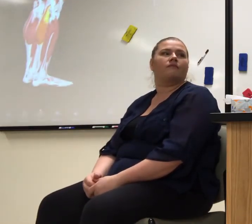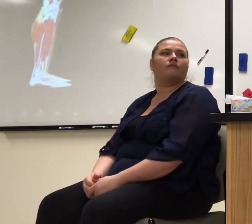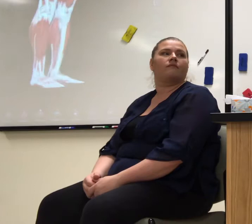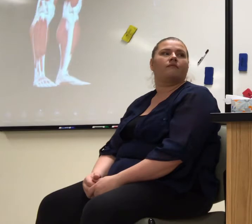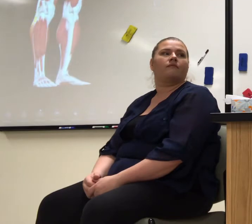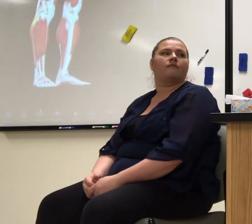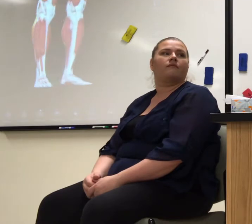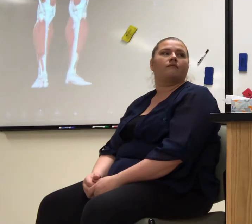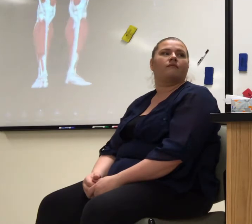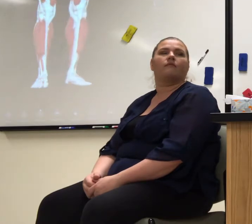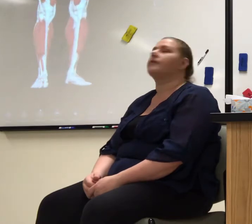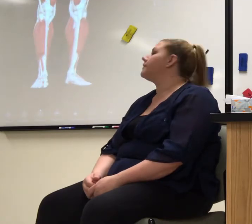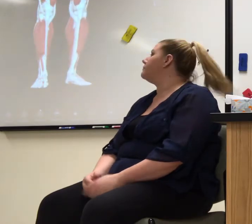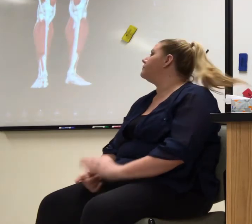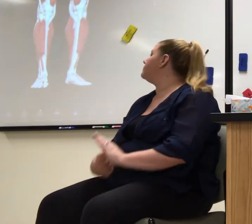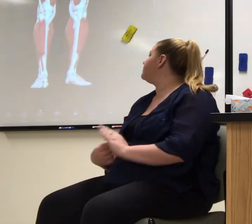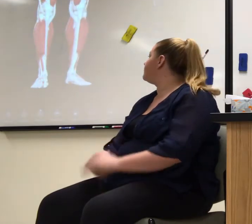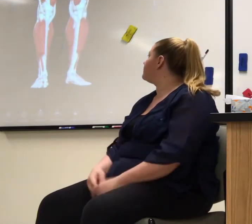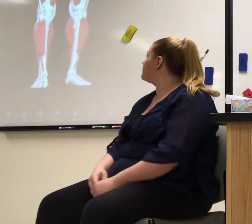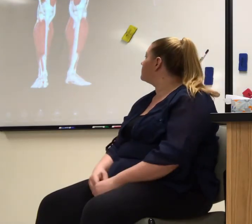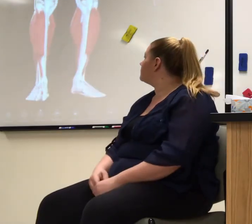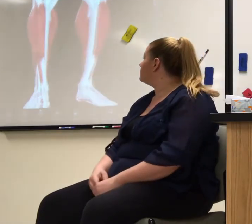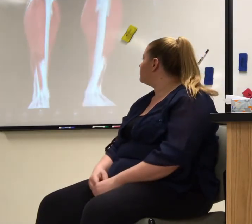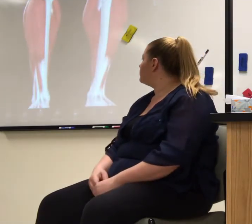So let me show that to you.